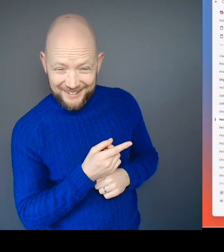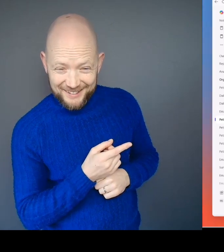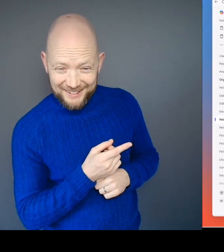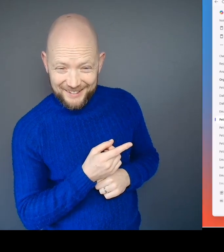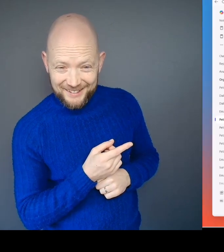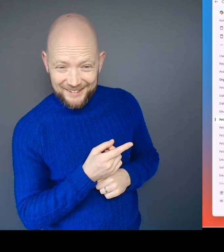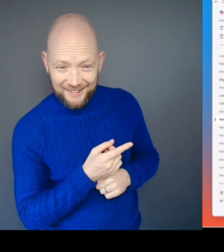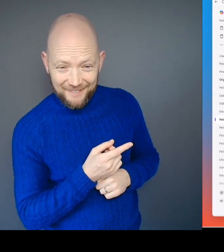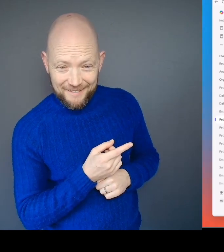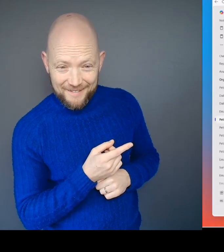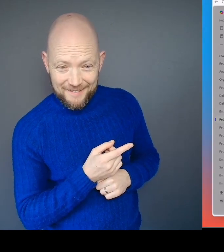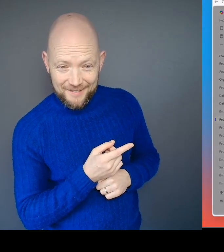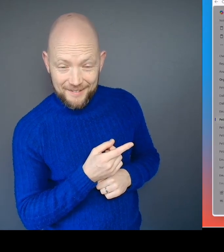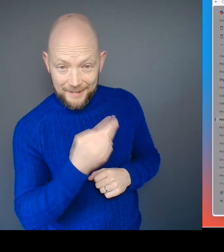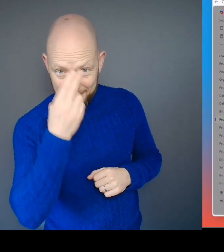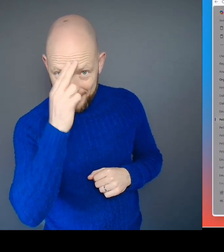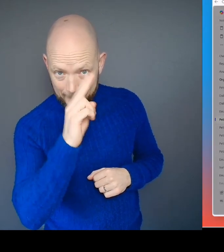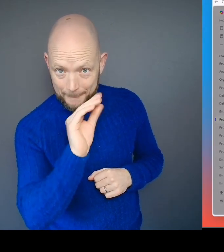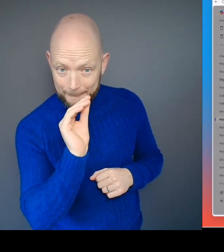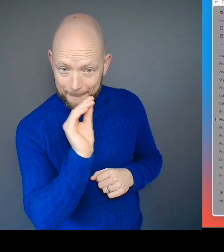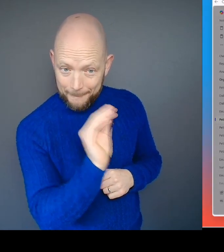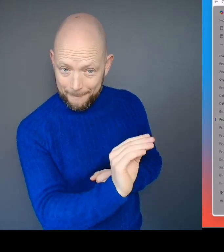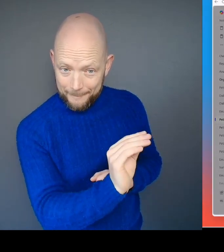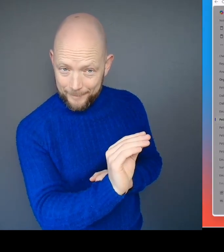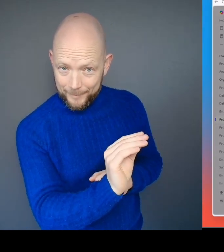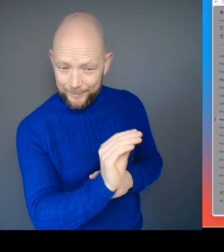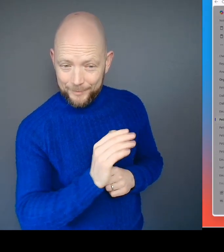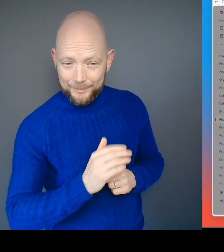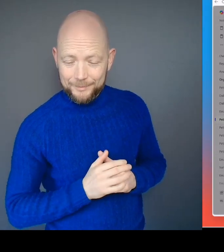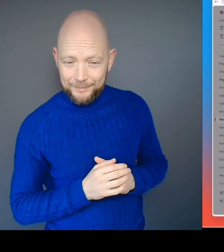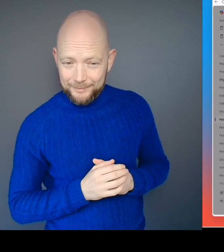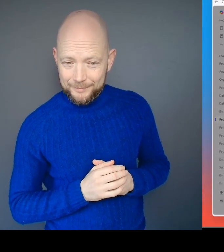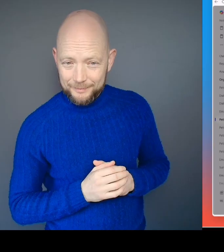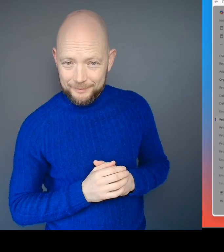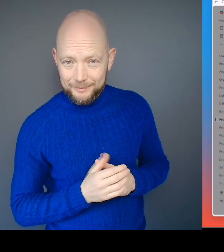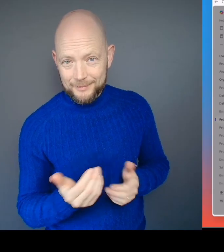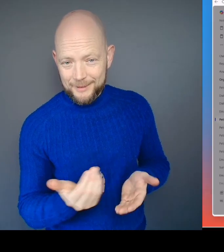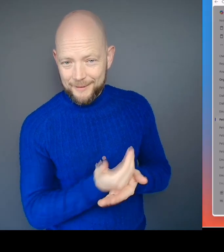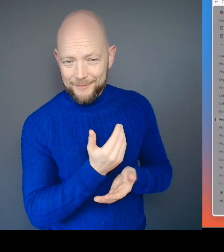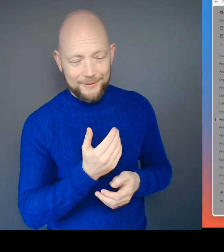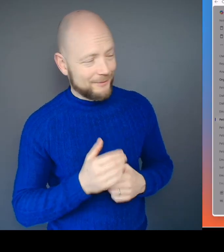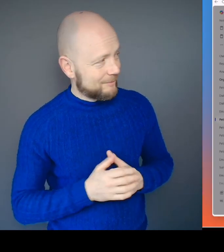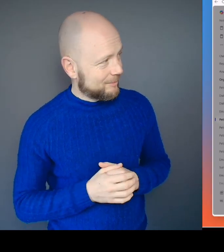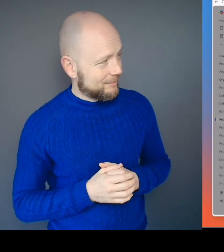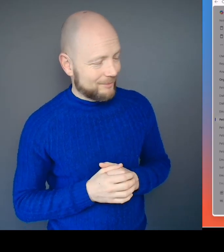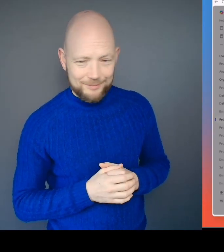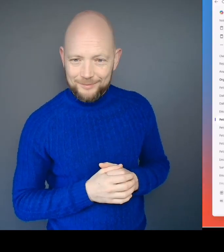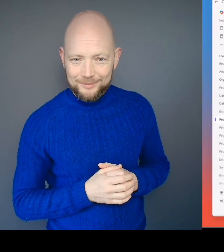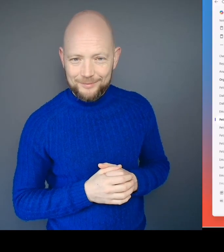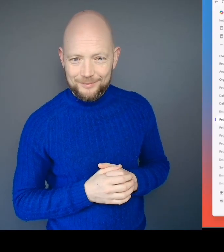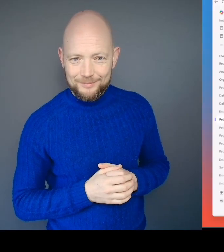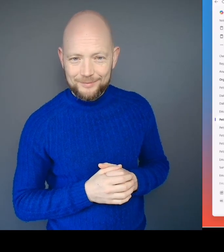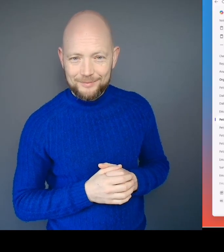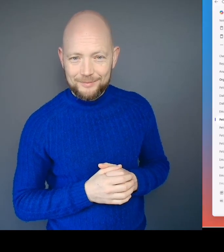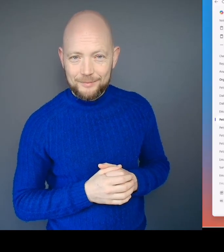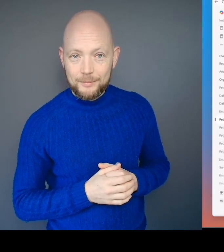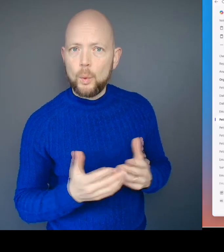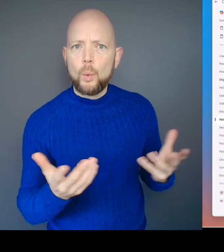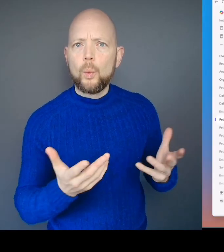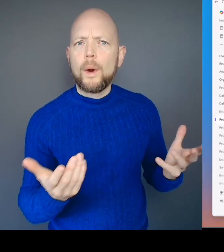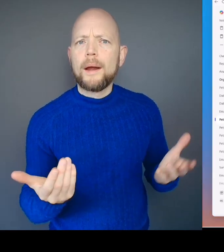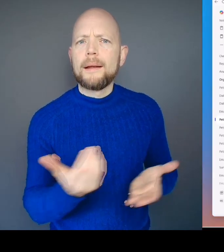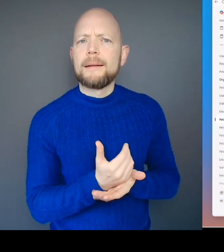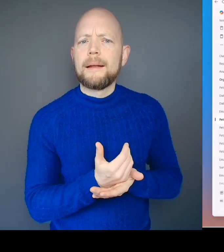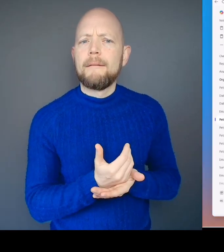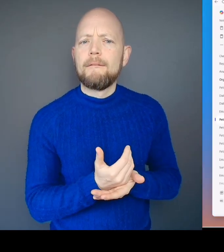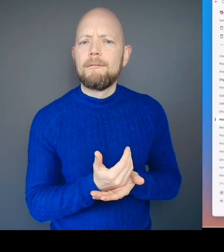that you like, select this little ribbon to save the prompt, give it a name that will make sense for you if that's not it, and select save.